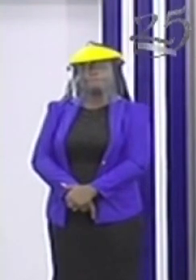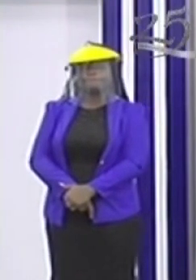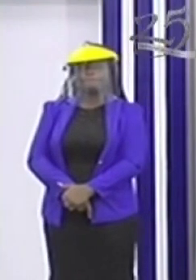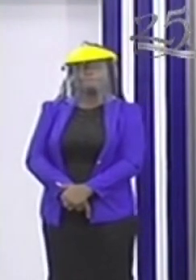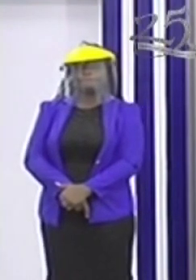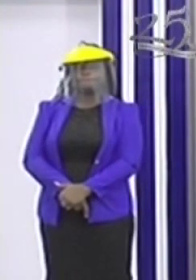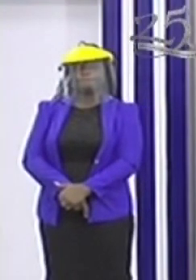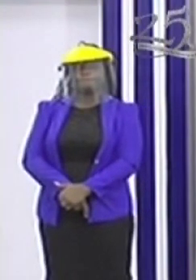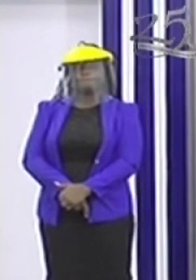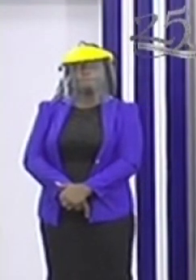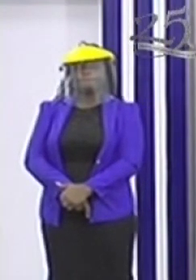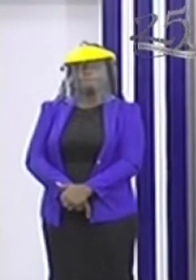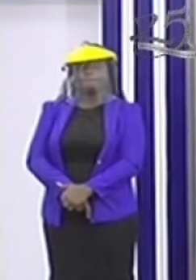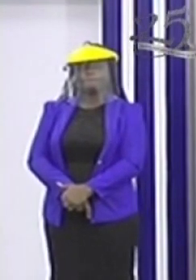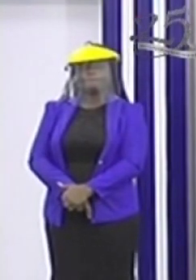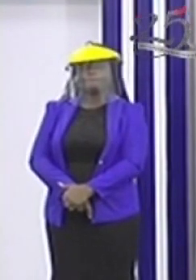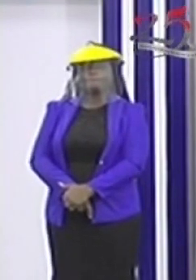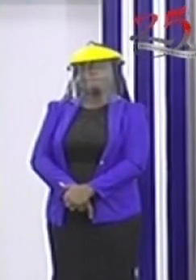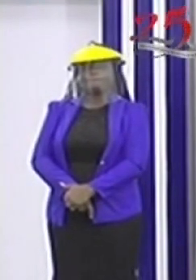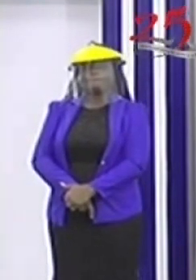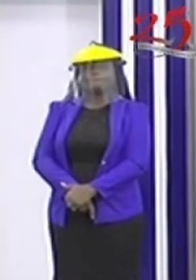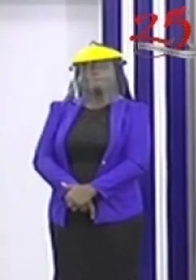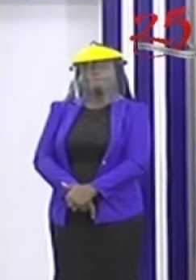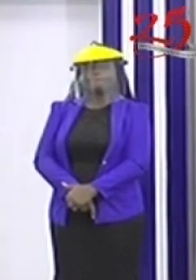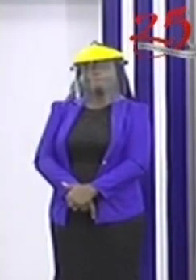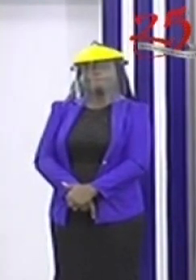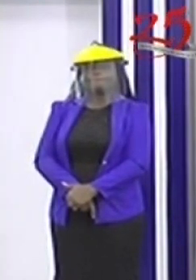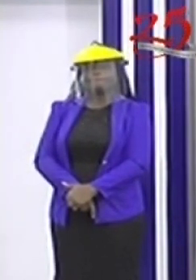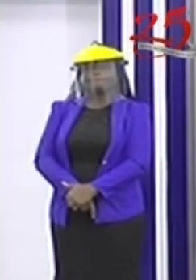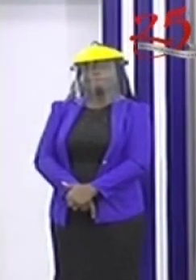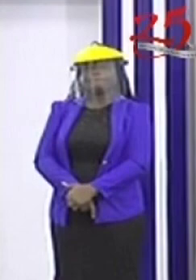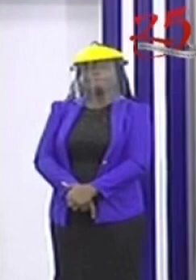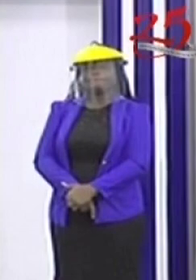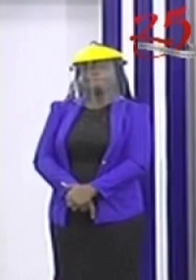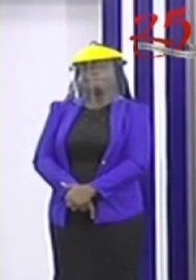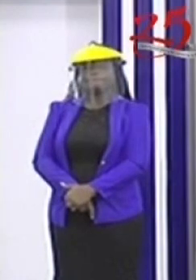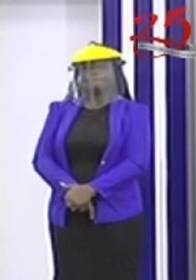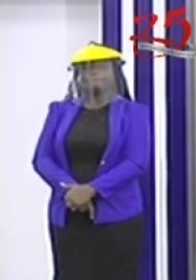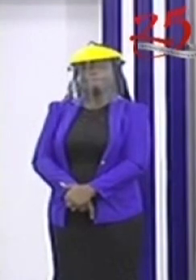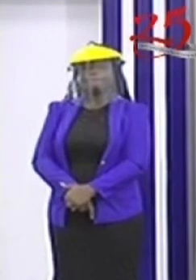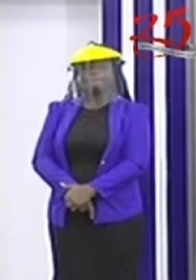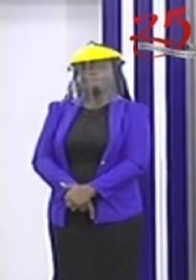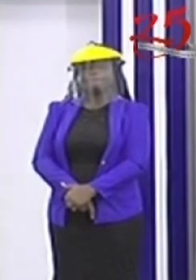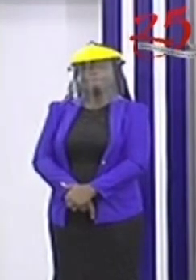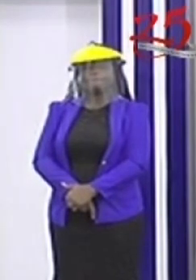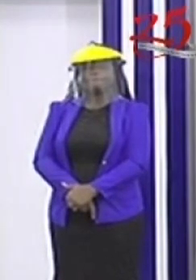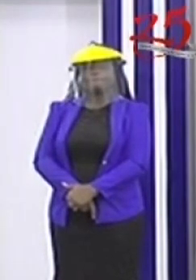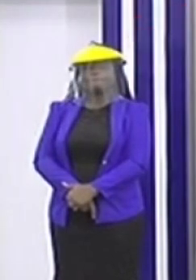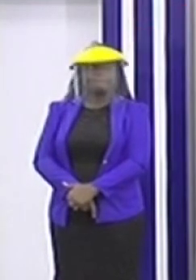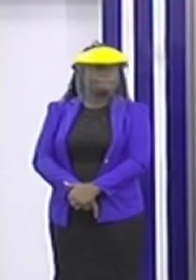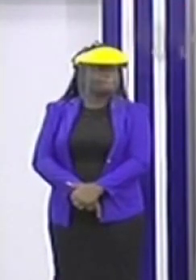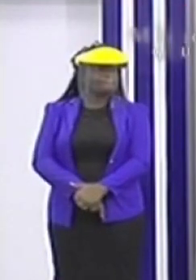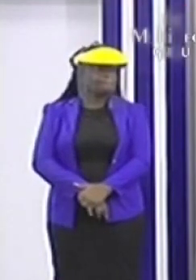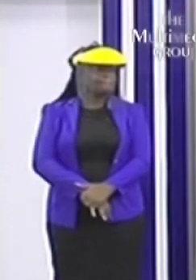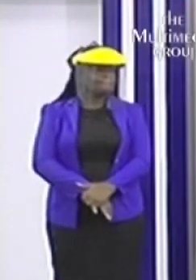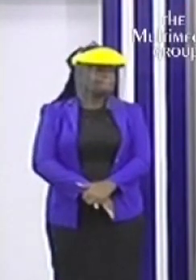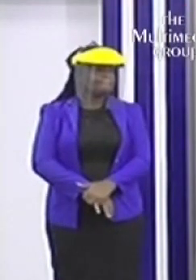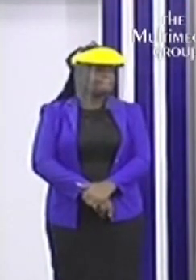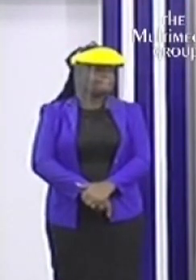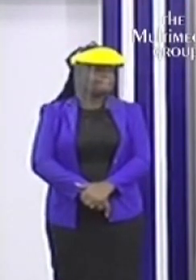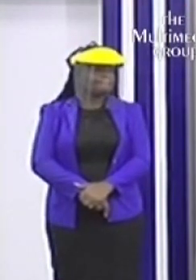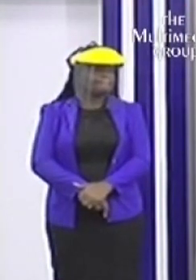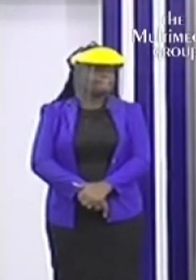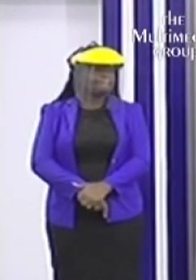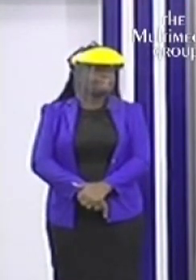mentioned a few of them on these safety protocols to ensure that the spread is contained. The EC has come up